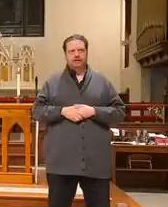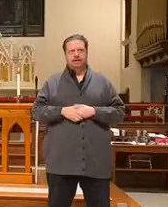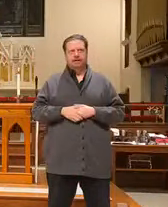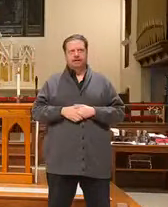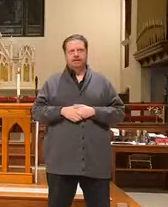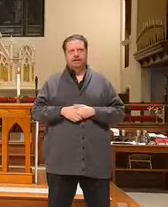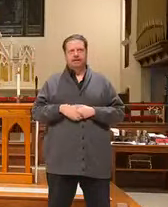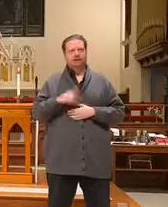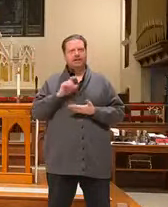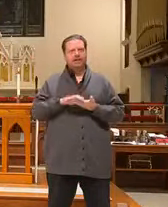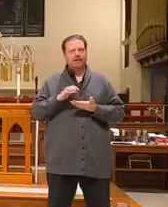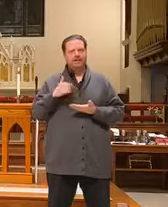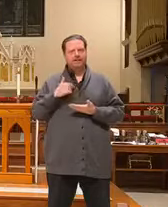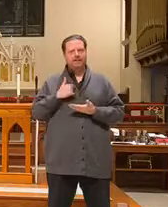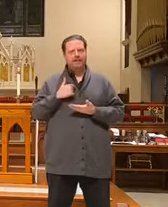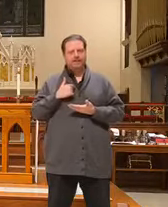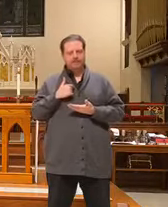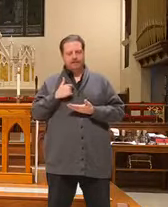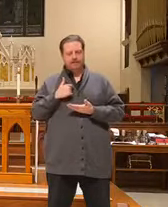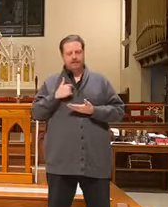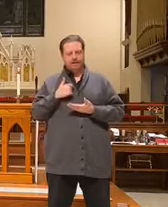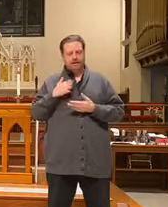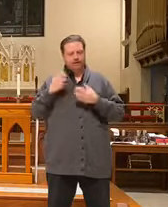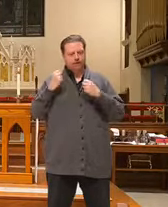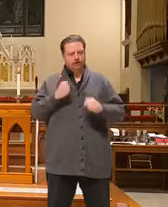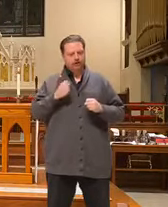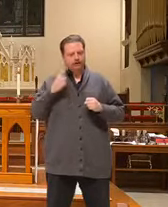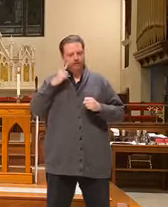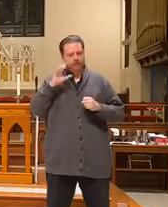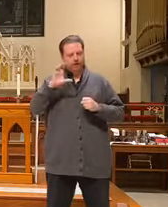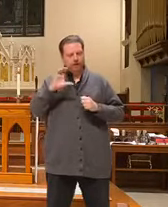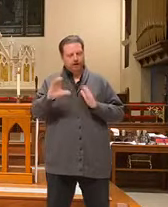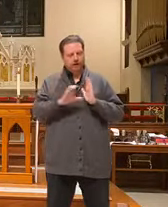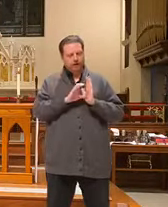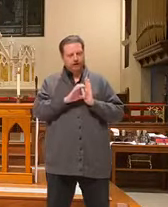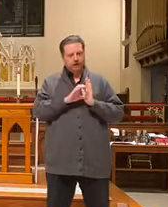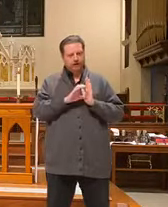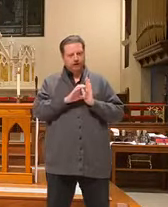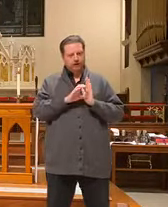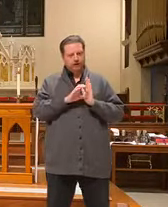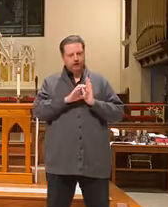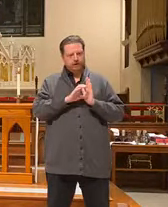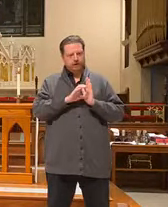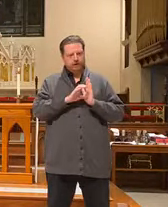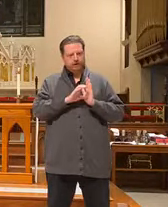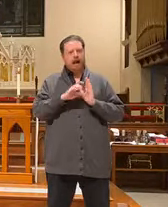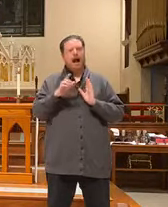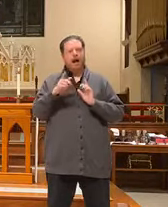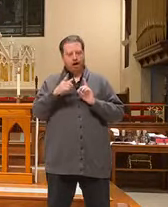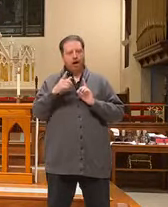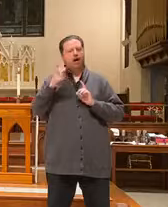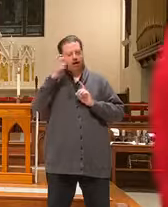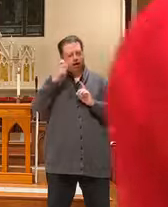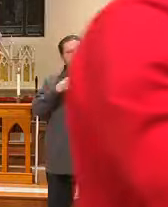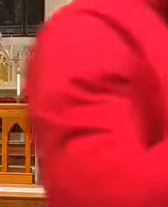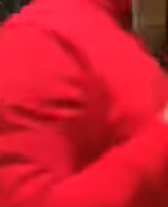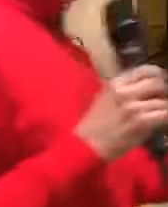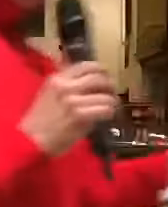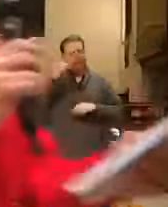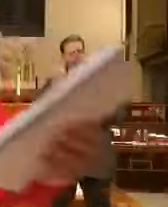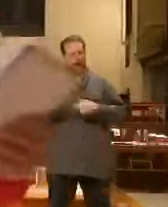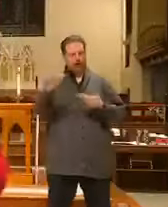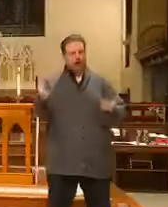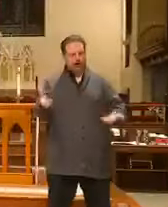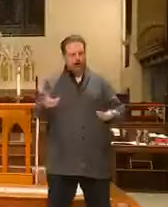believe me, it is a strange your character. I like to think about it, but I heard about you from God. Awesome. Thank you.